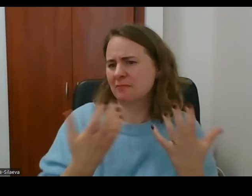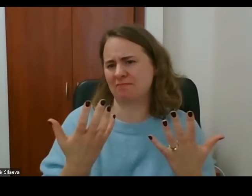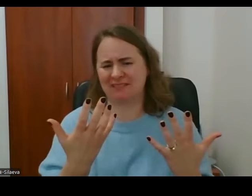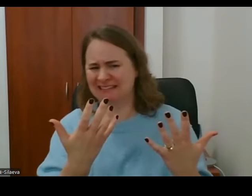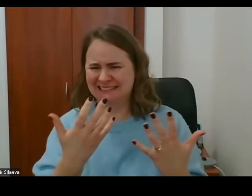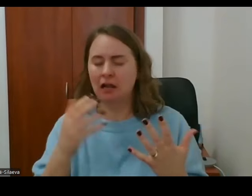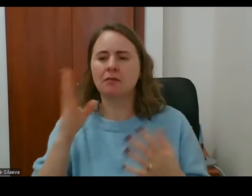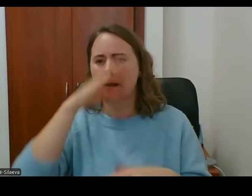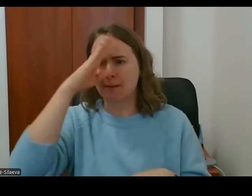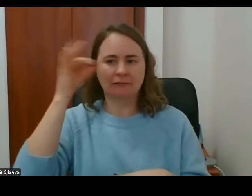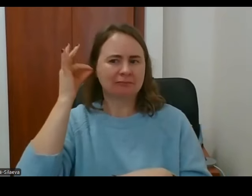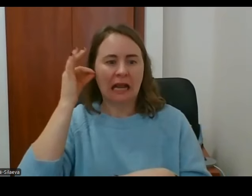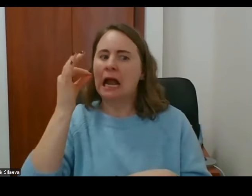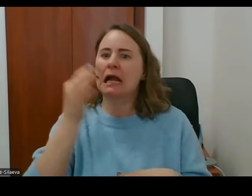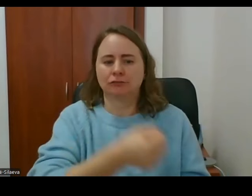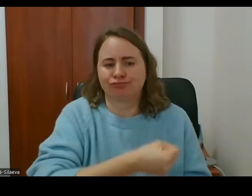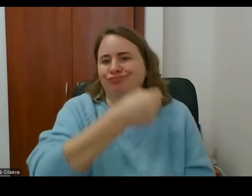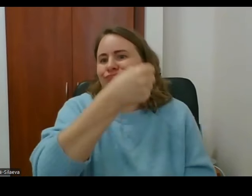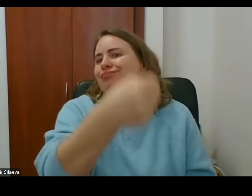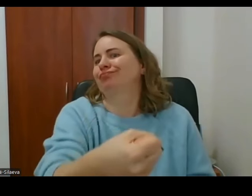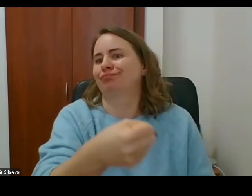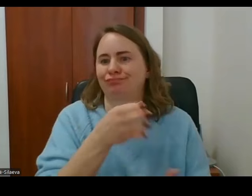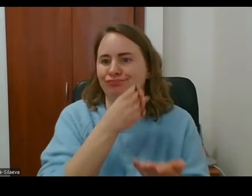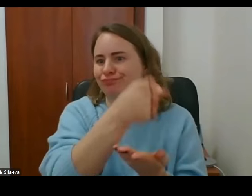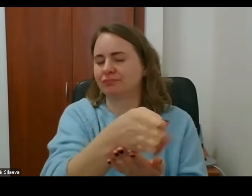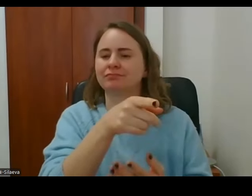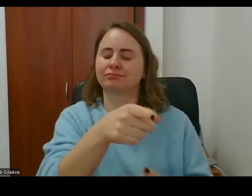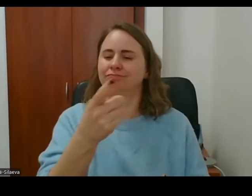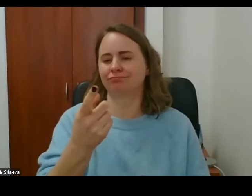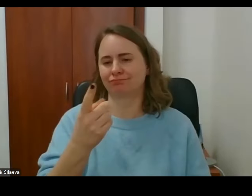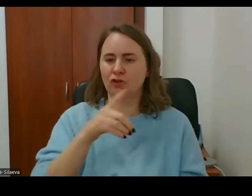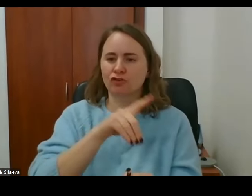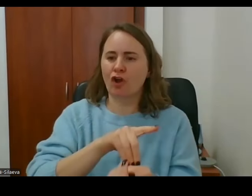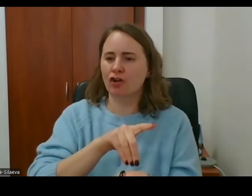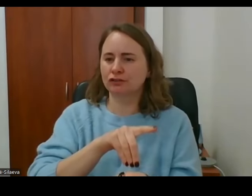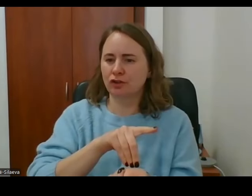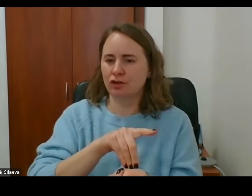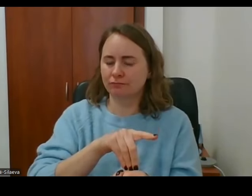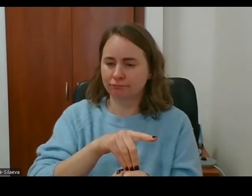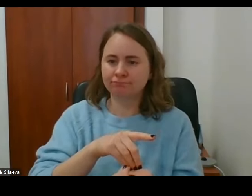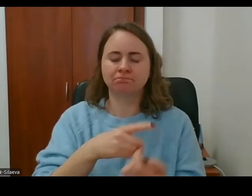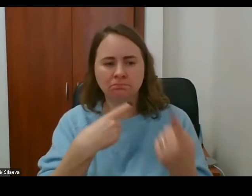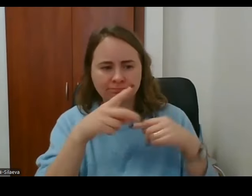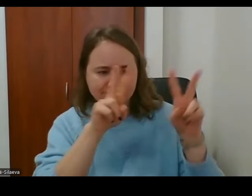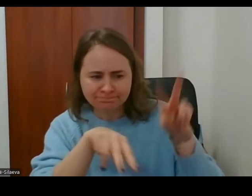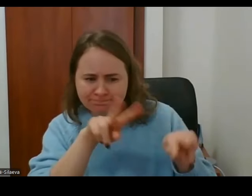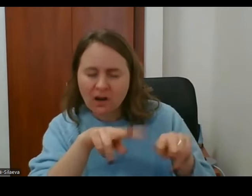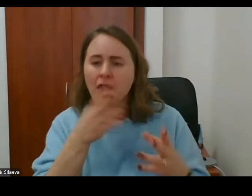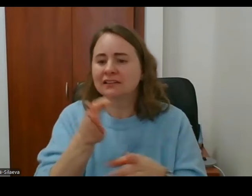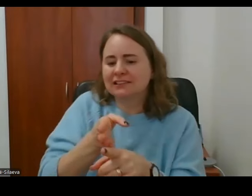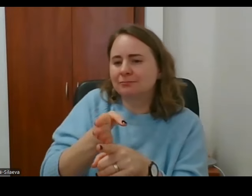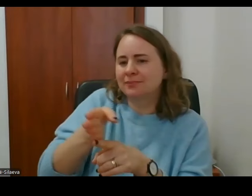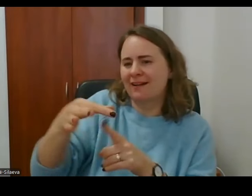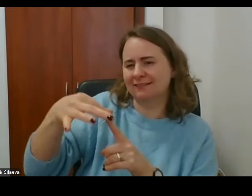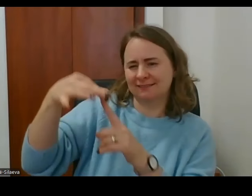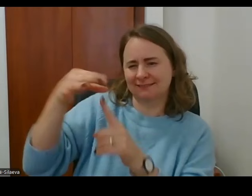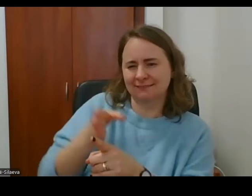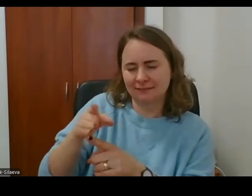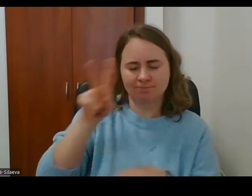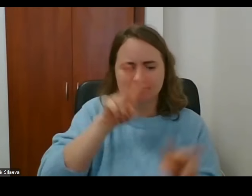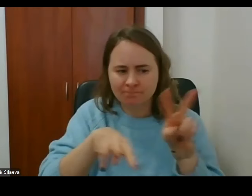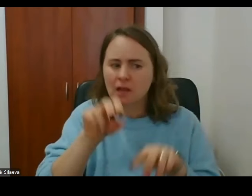hearing families, when the child occurs with some problems, what the parents do? They go to the doctor.